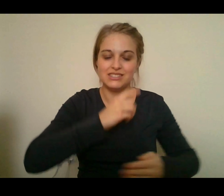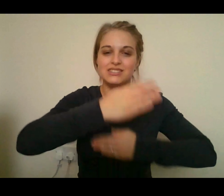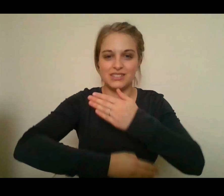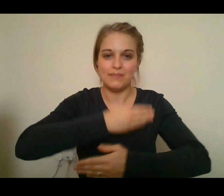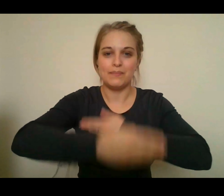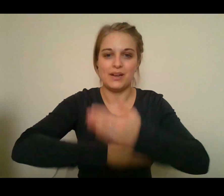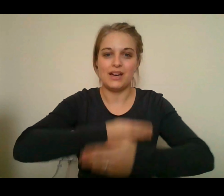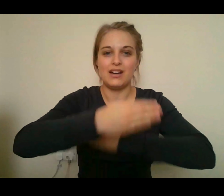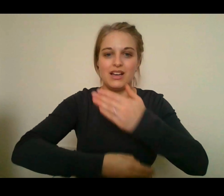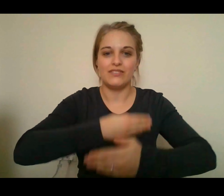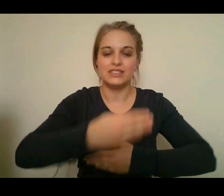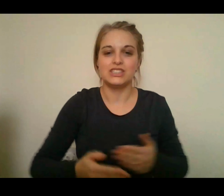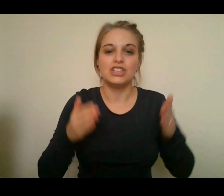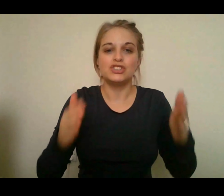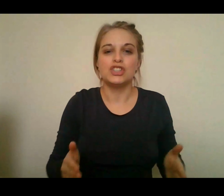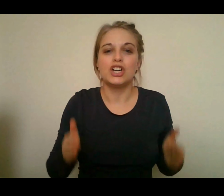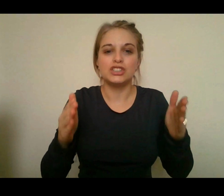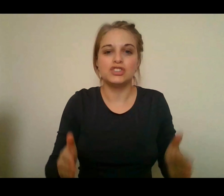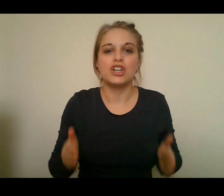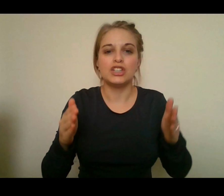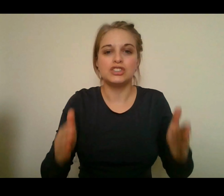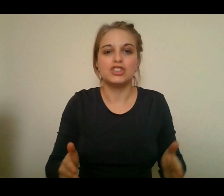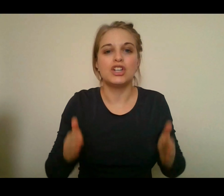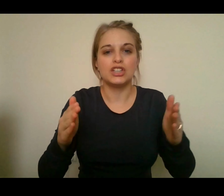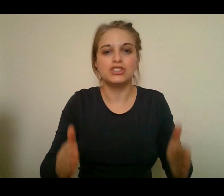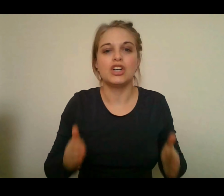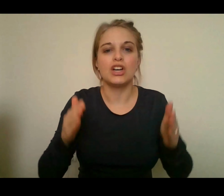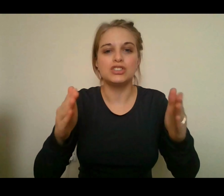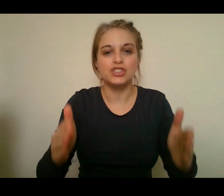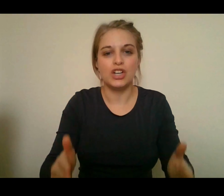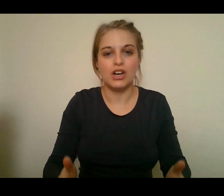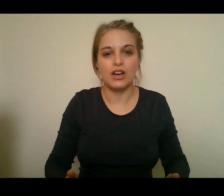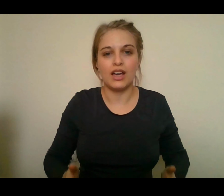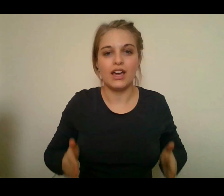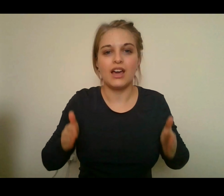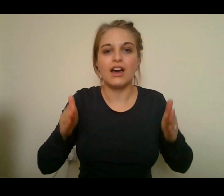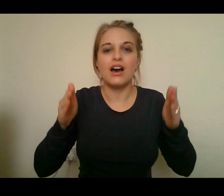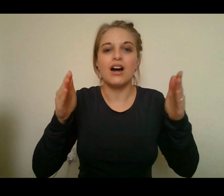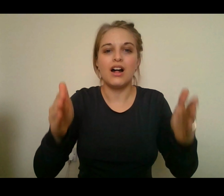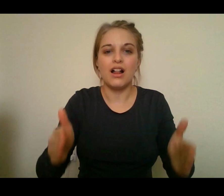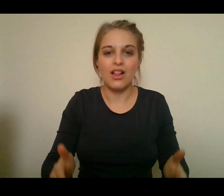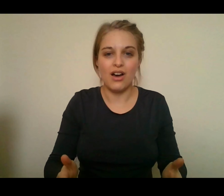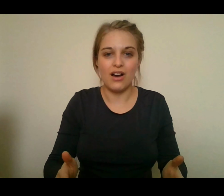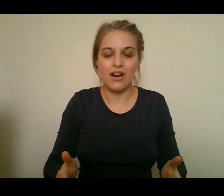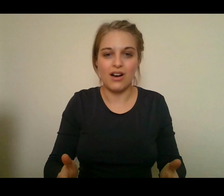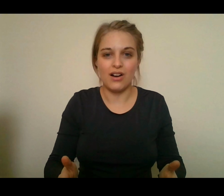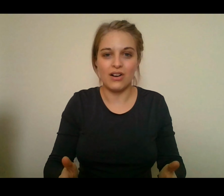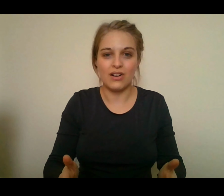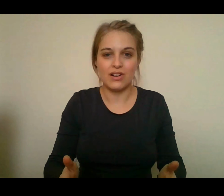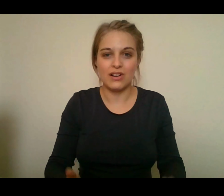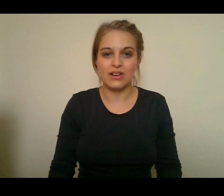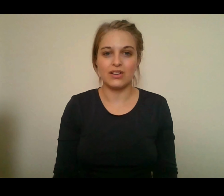Red. Combine Harvester, chug, chug, chug, chug, chugging along.